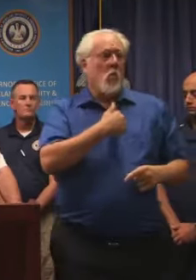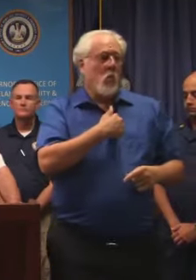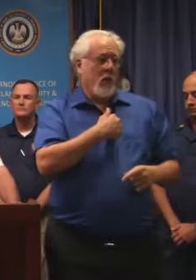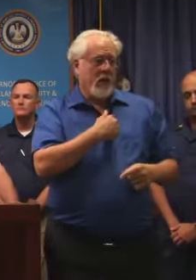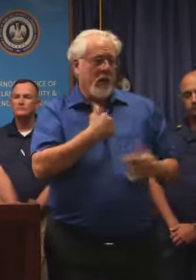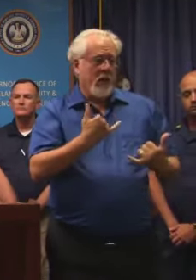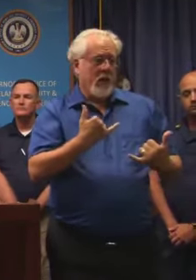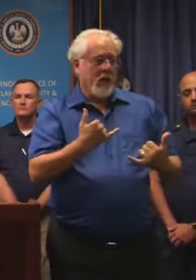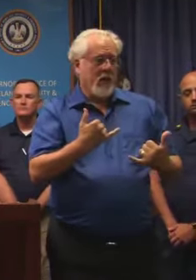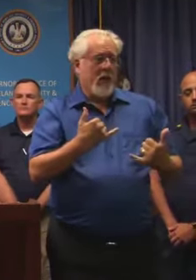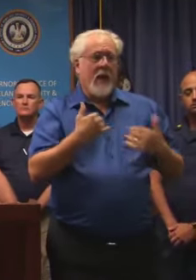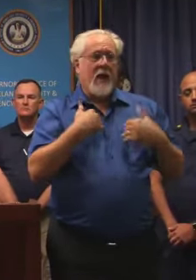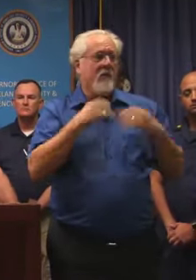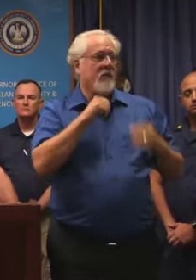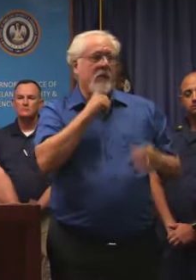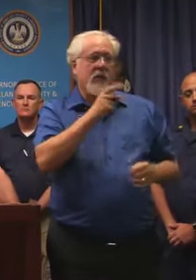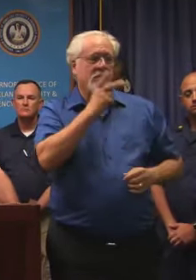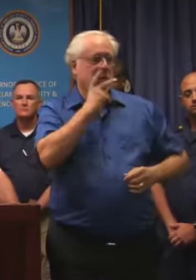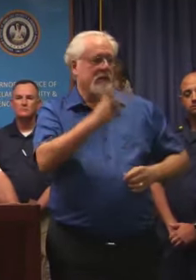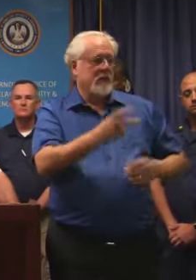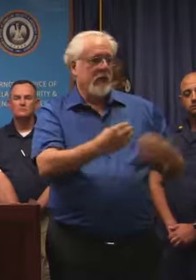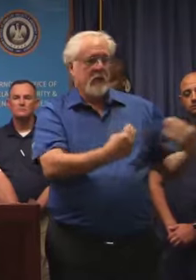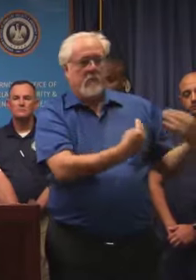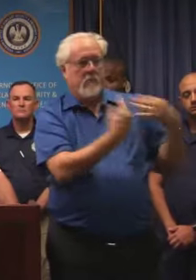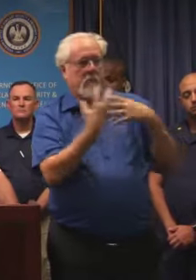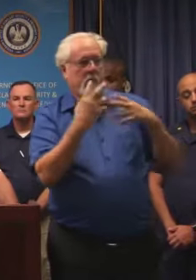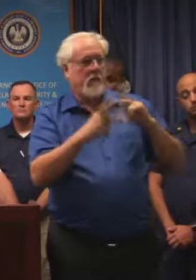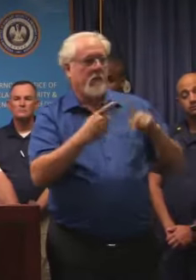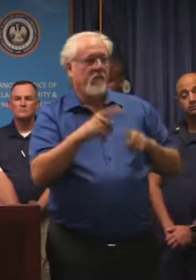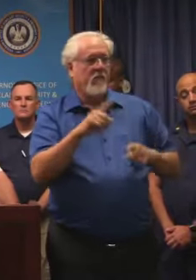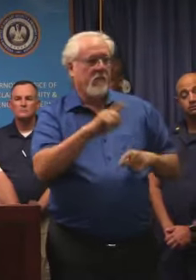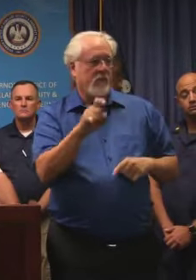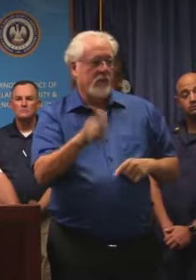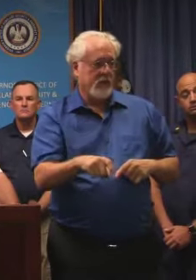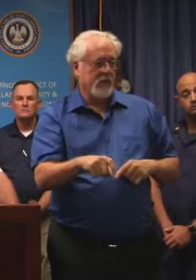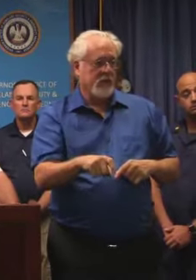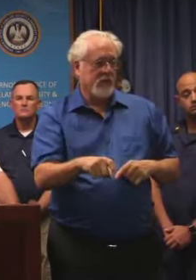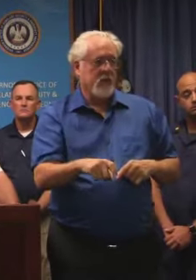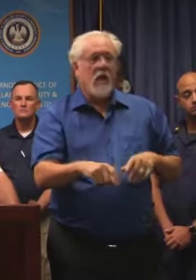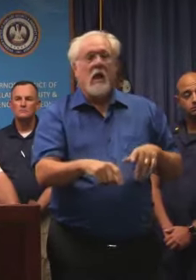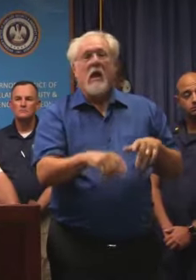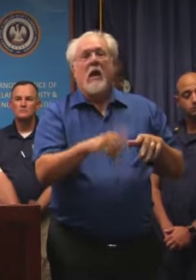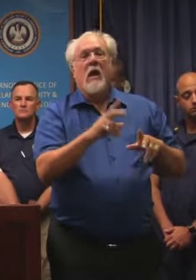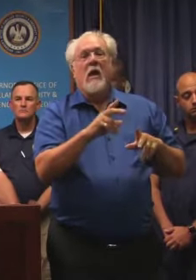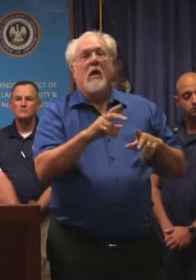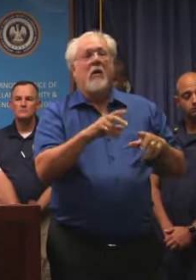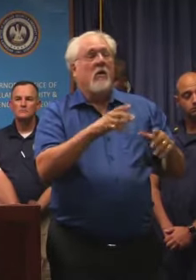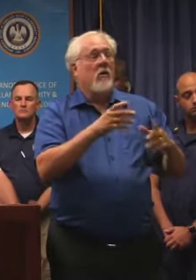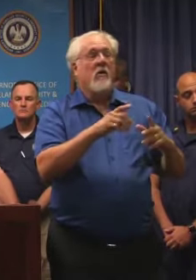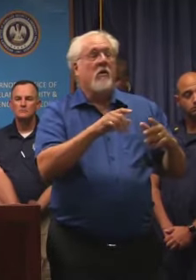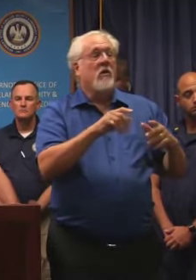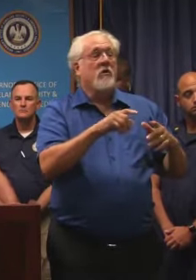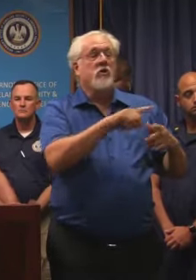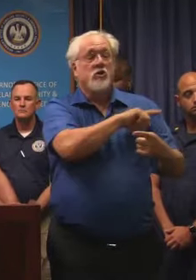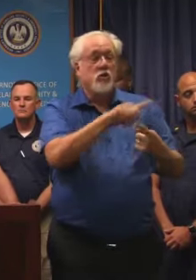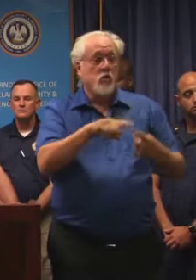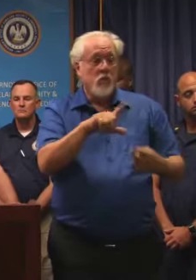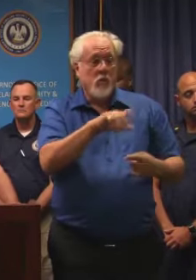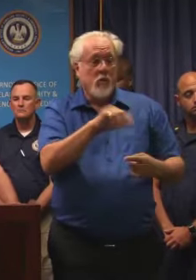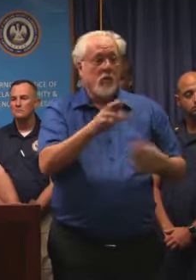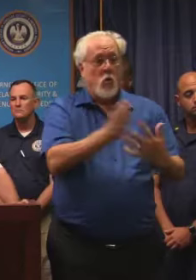at this point in time have not seen an influx of folks from Texas evacuating to or through Louisiana